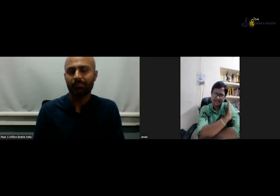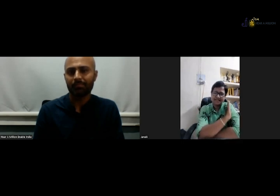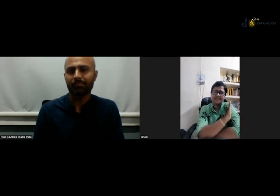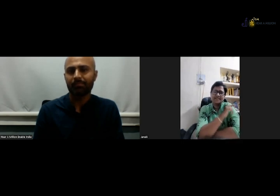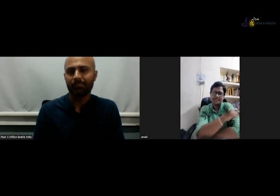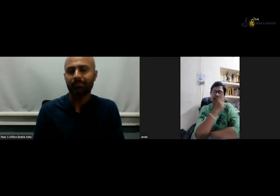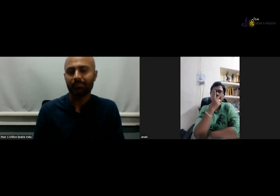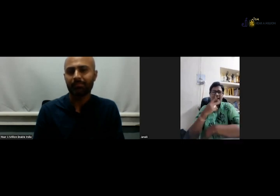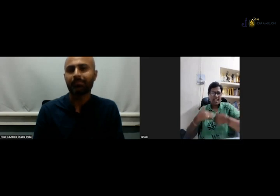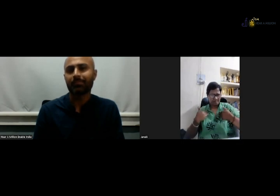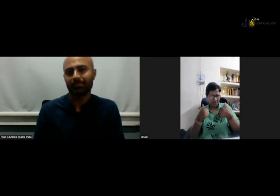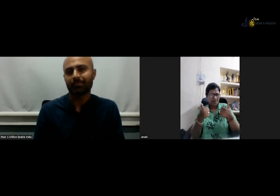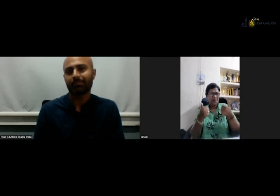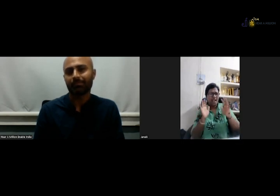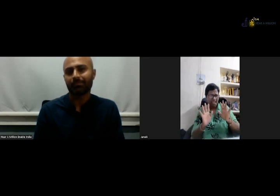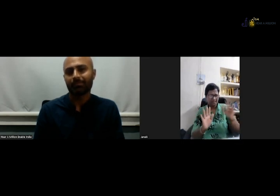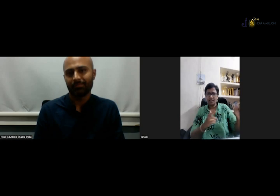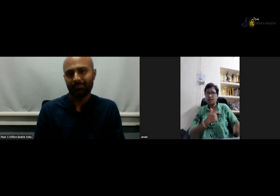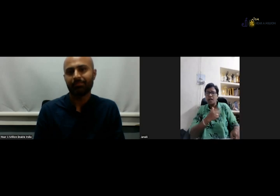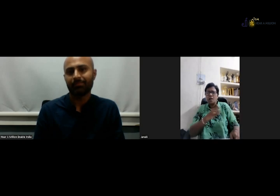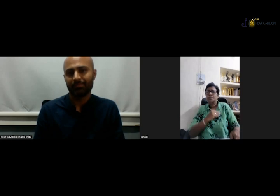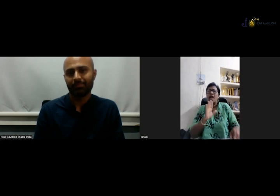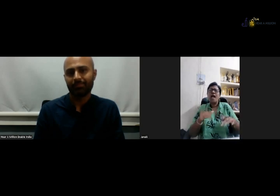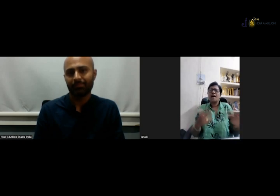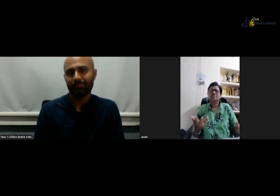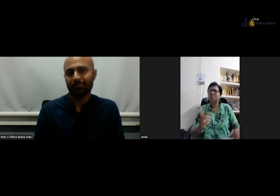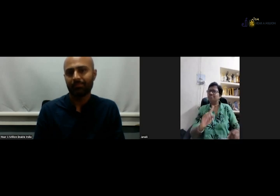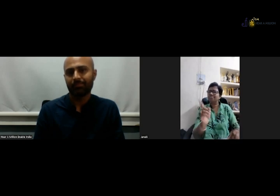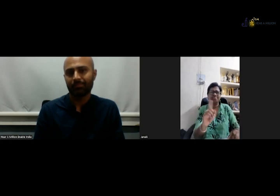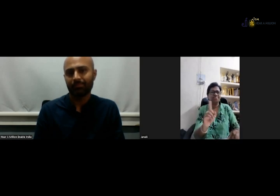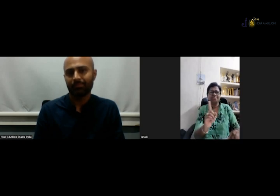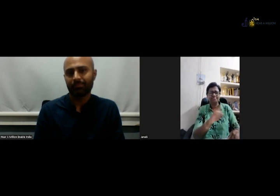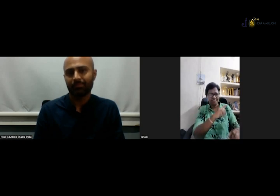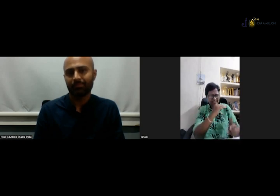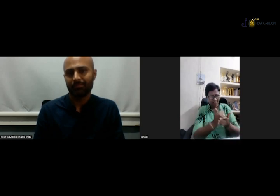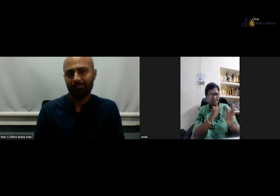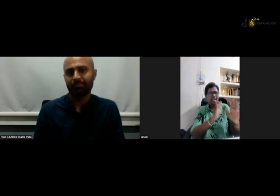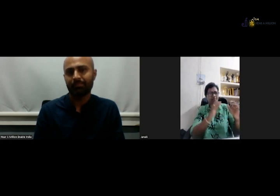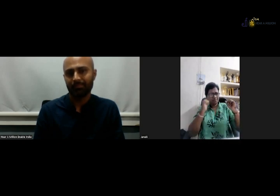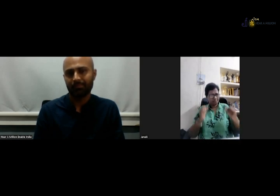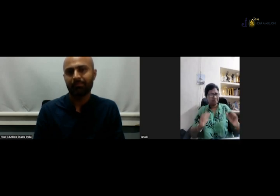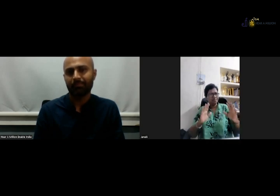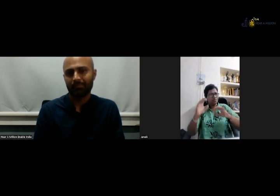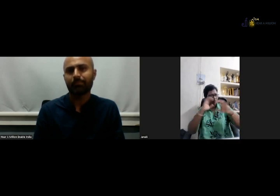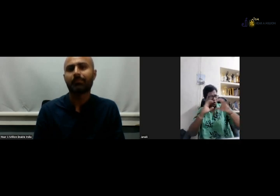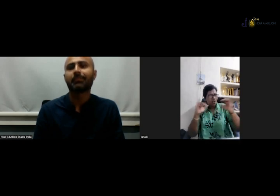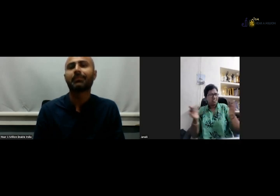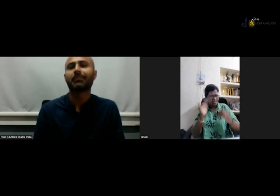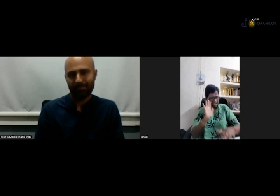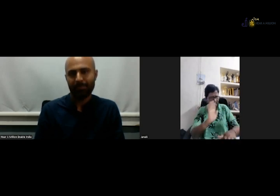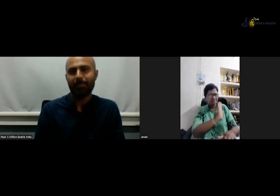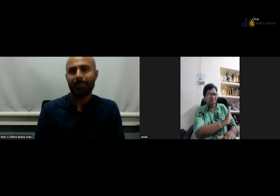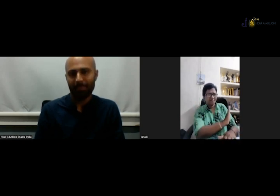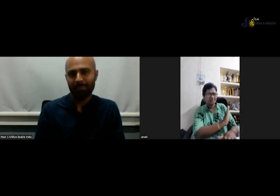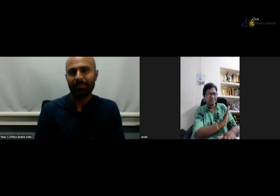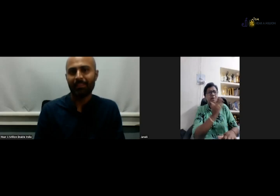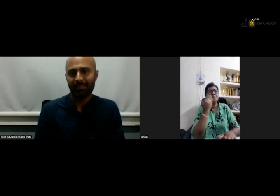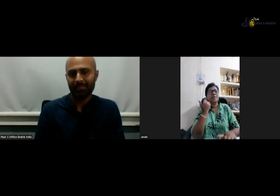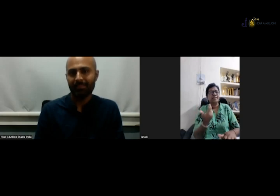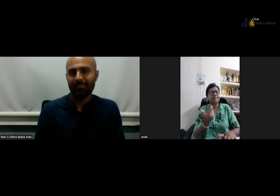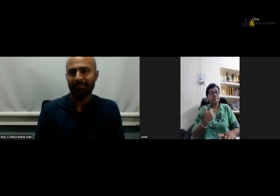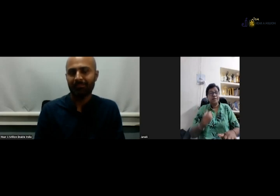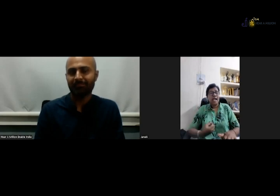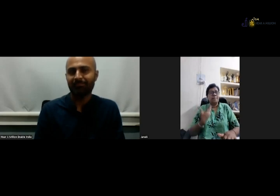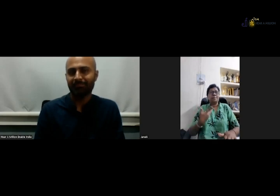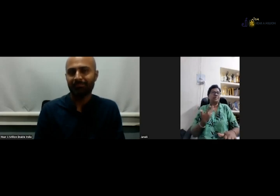that she is no more. She's passed away. No, she's still there. Don't say that